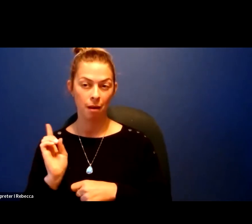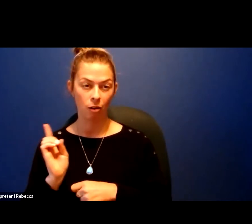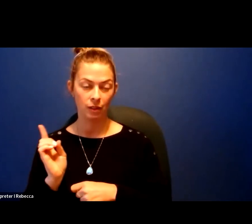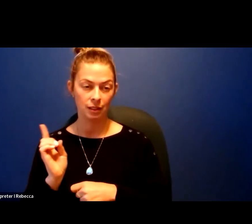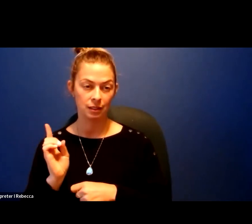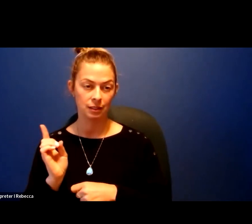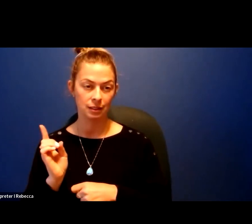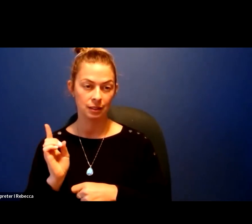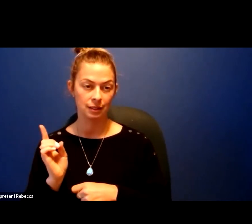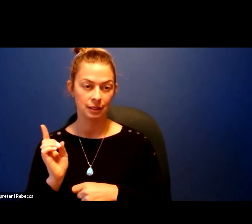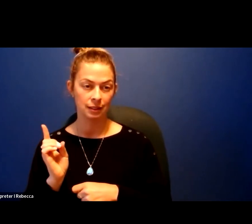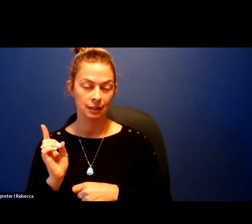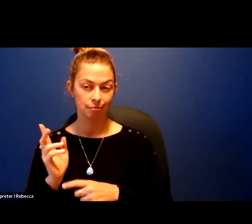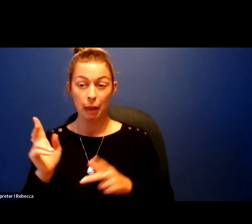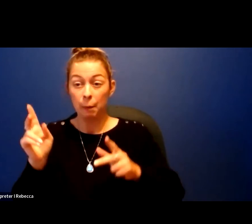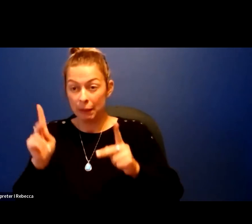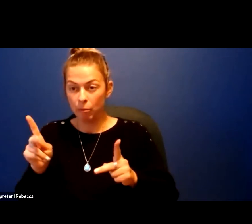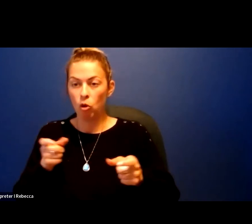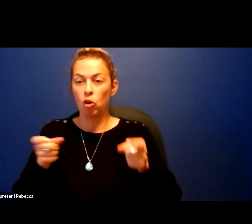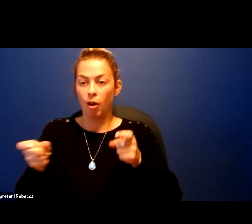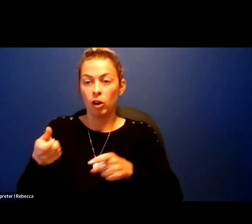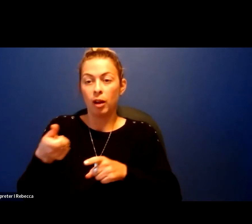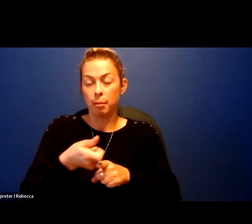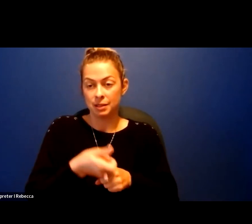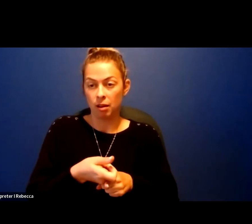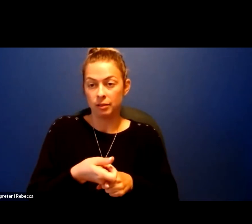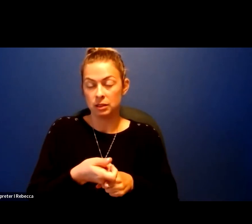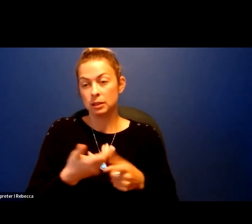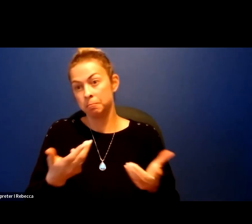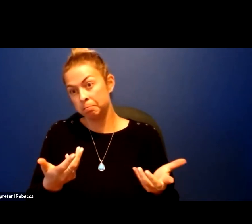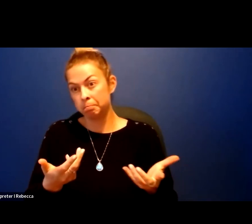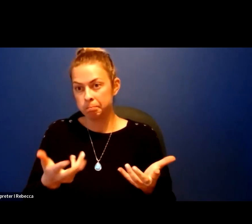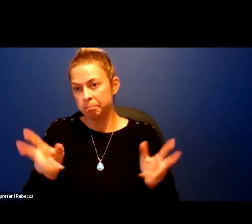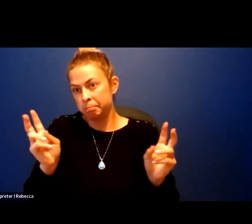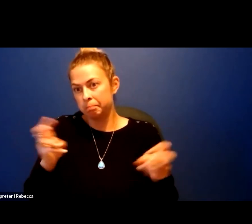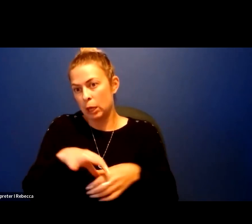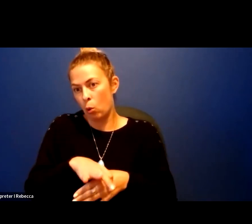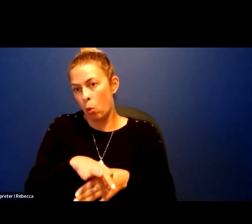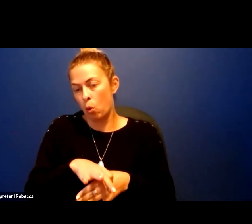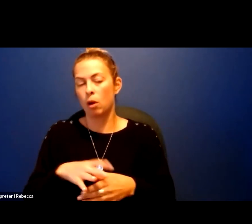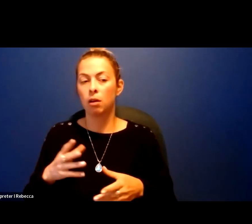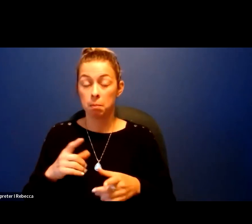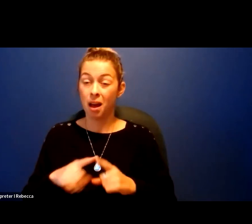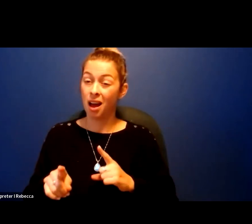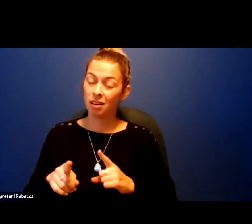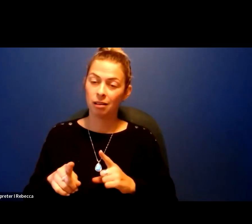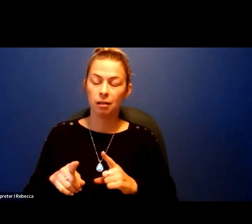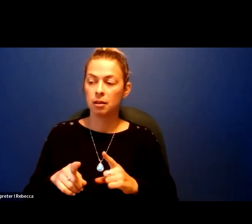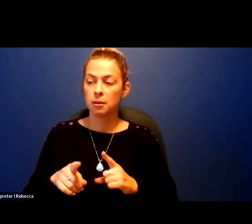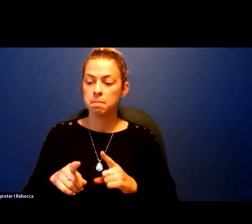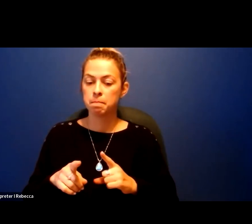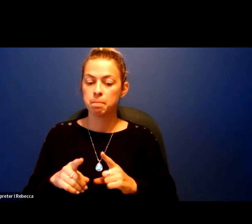people, governing themselves. That's kind of the core of me. But I think that democracy is more than